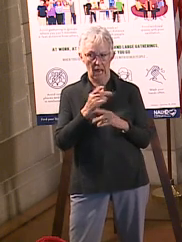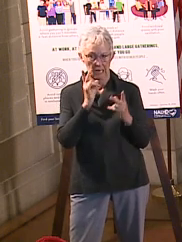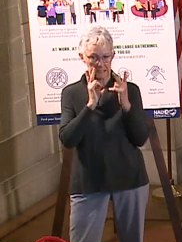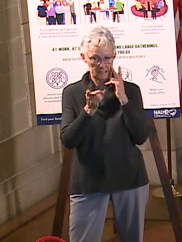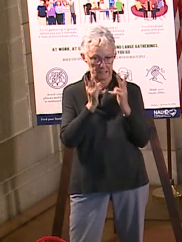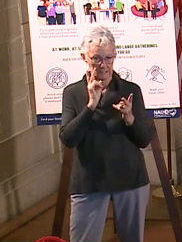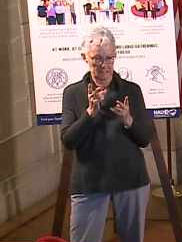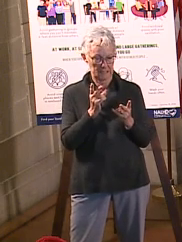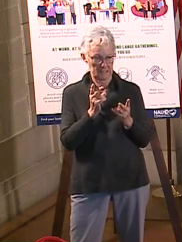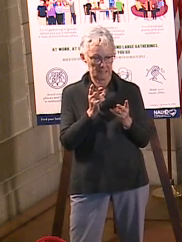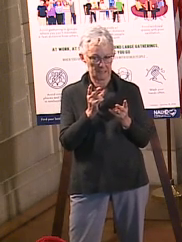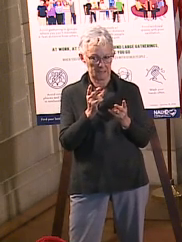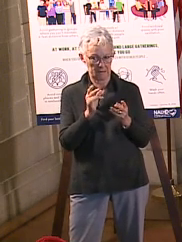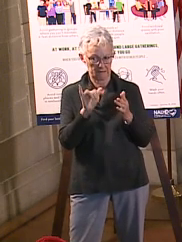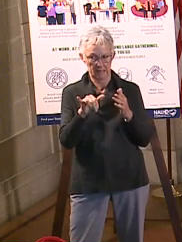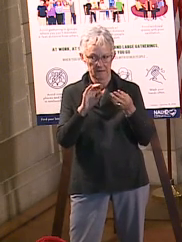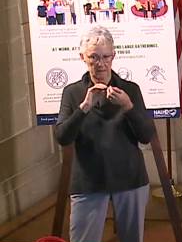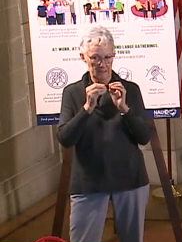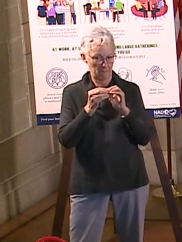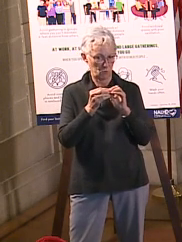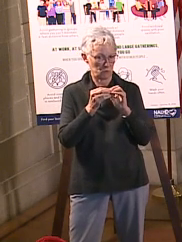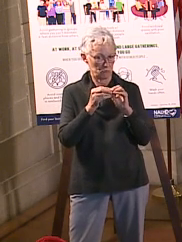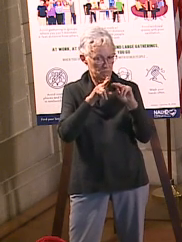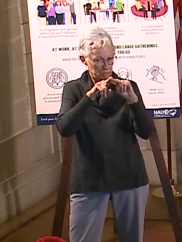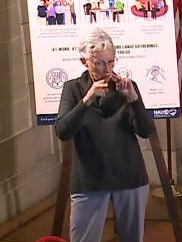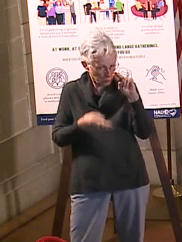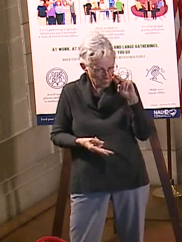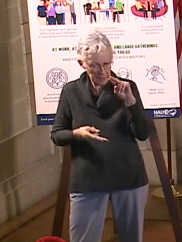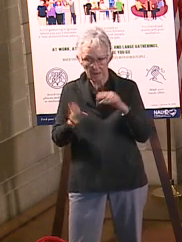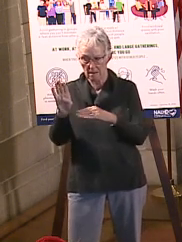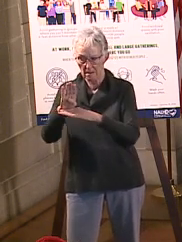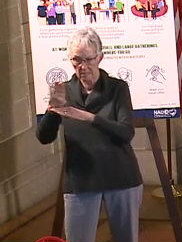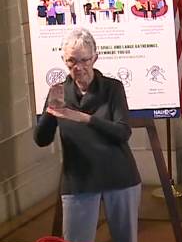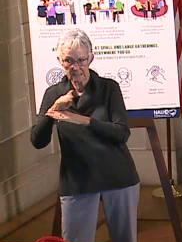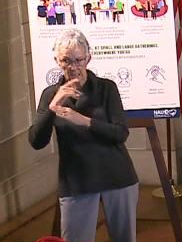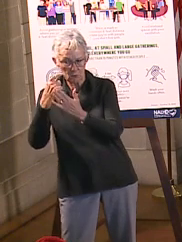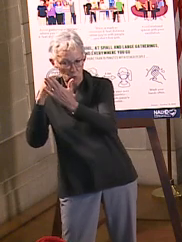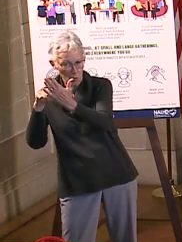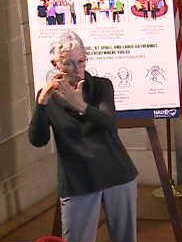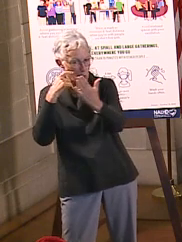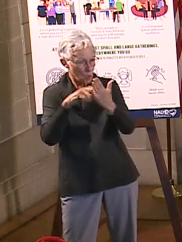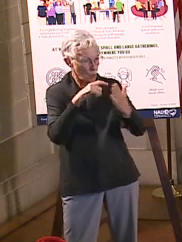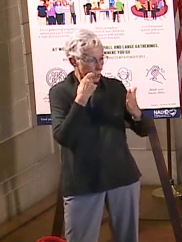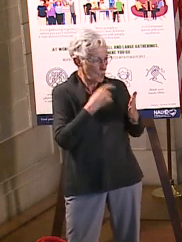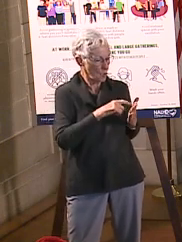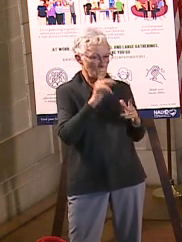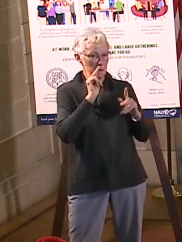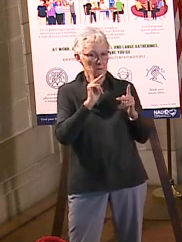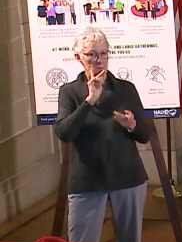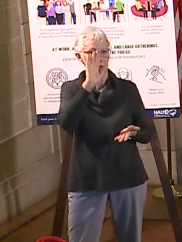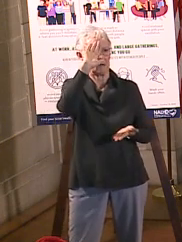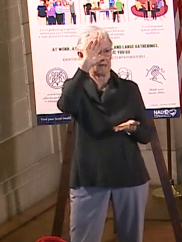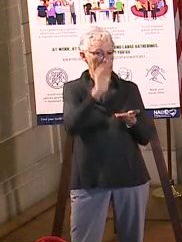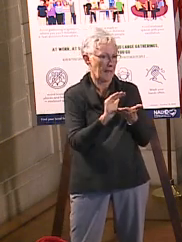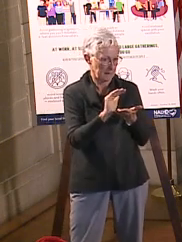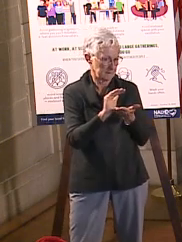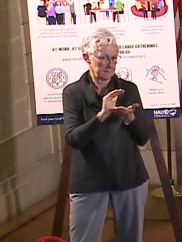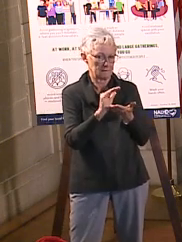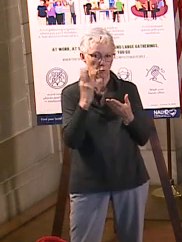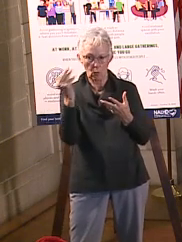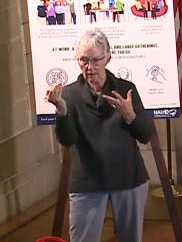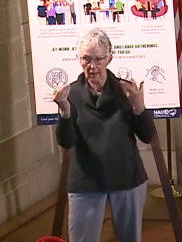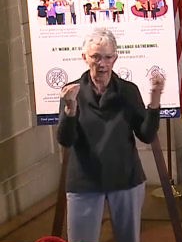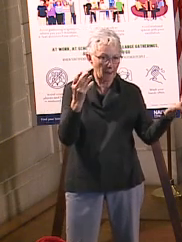slowing down. When I talk to businesses, that's what they tell me as well, that Nebraskans are slowing down more. They're not going out as much and that sort of thing.